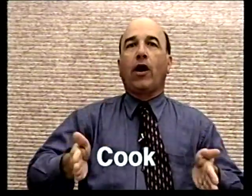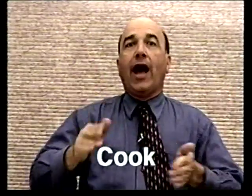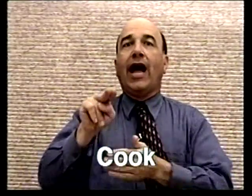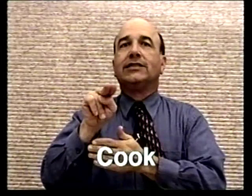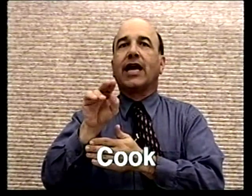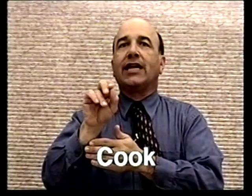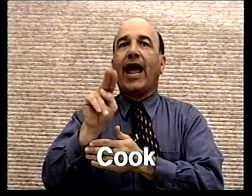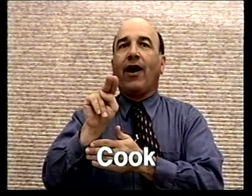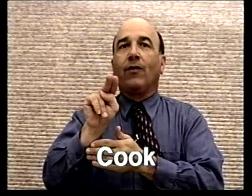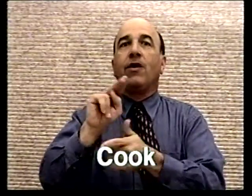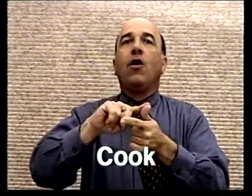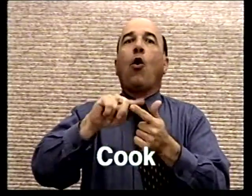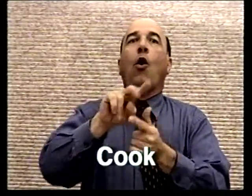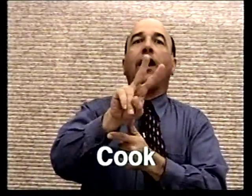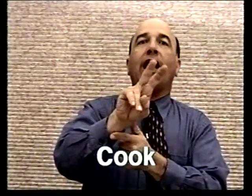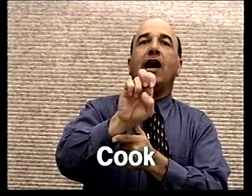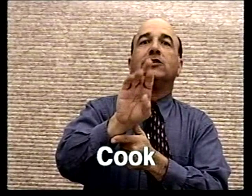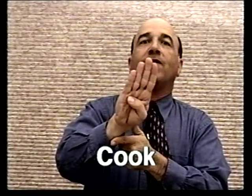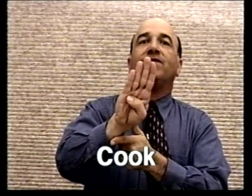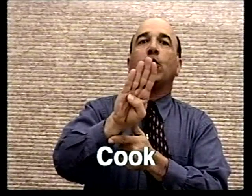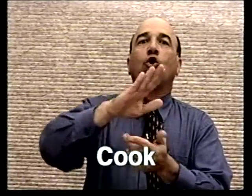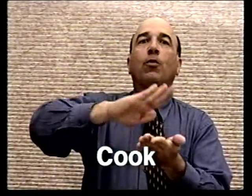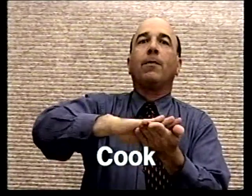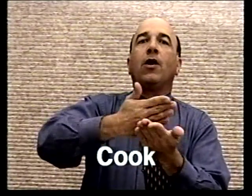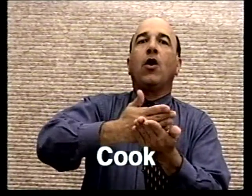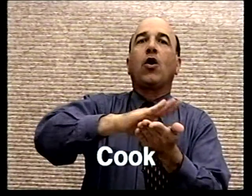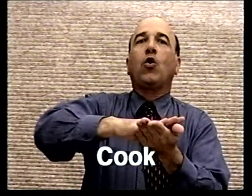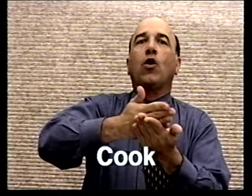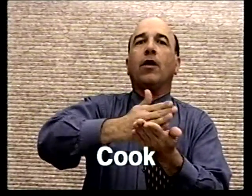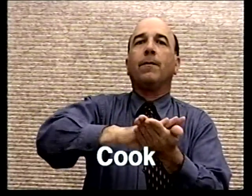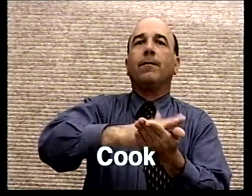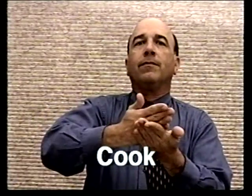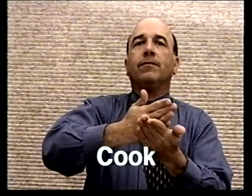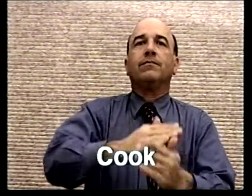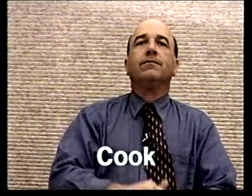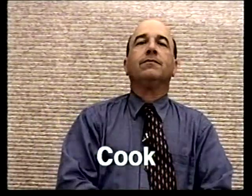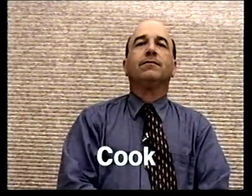Cook as a noun or as a verb, cook.